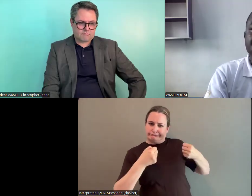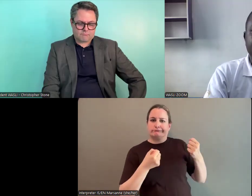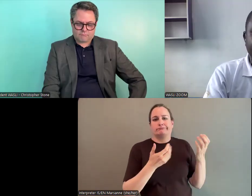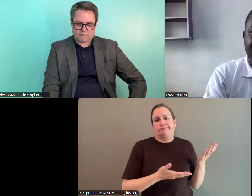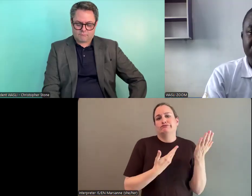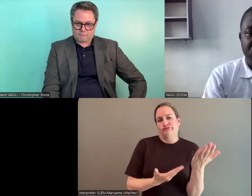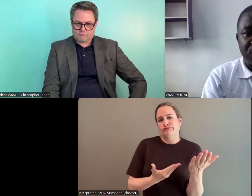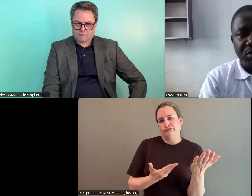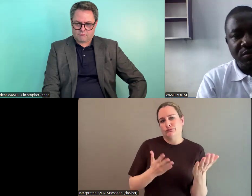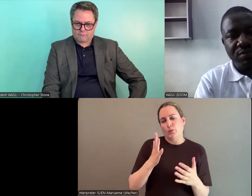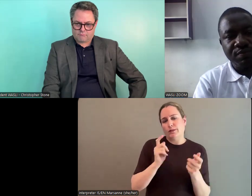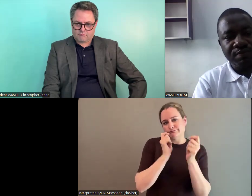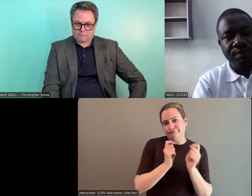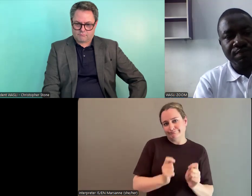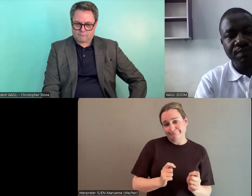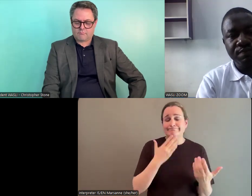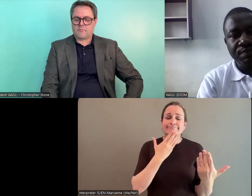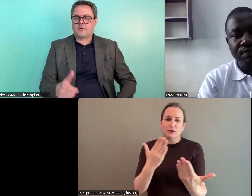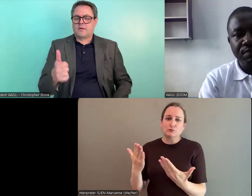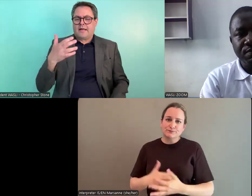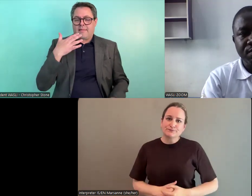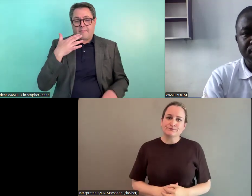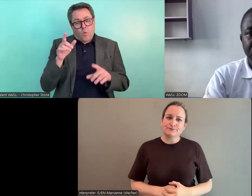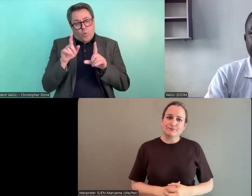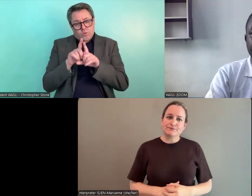information. Thank you so much.